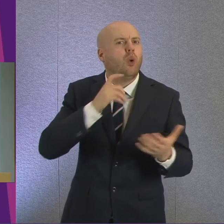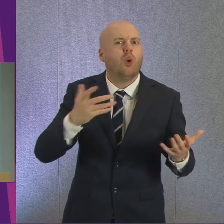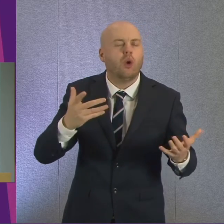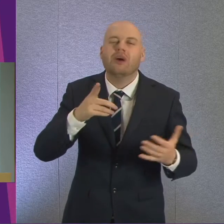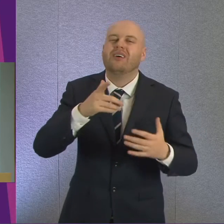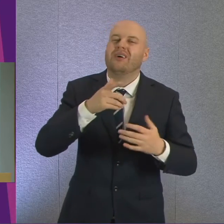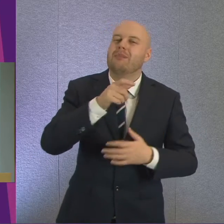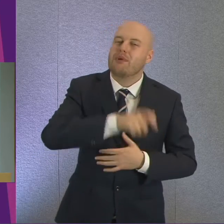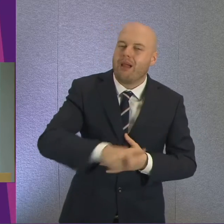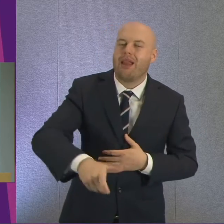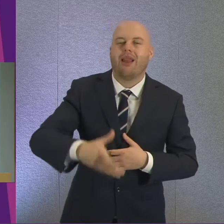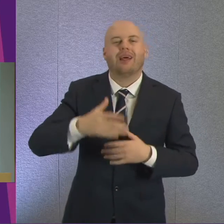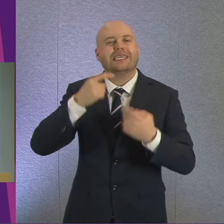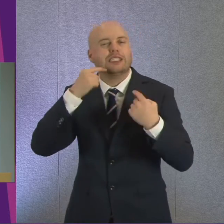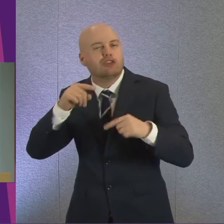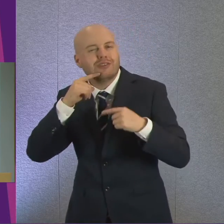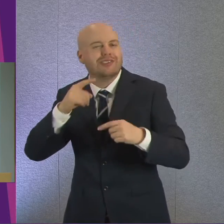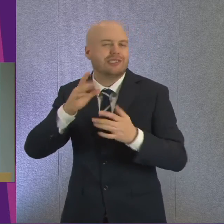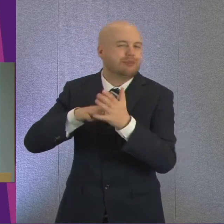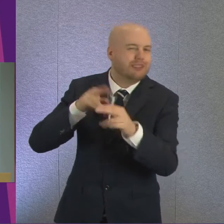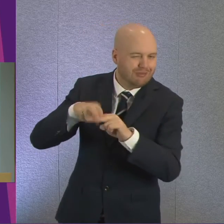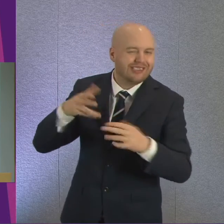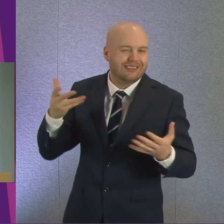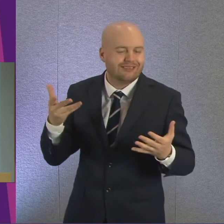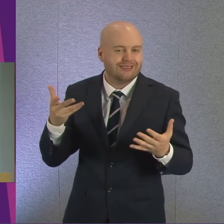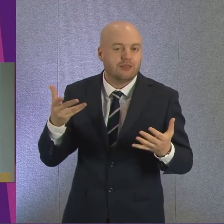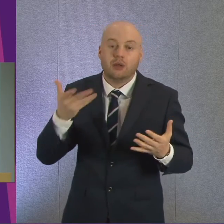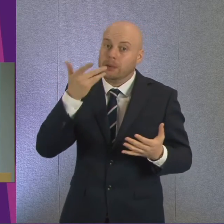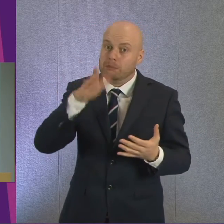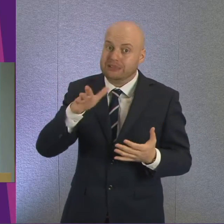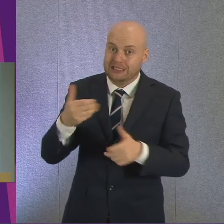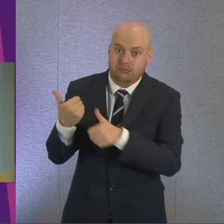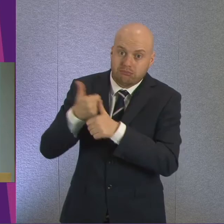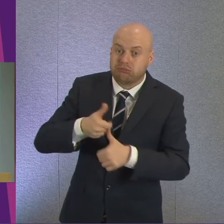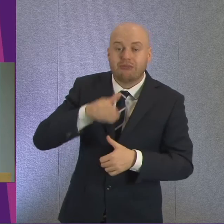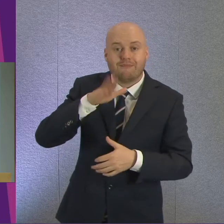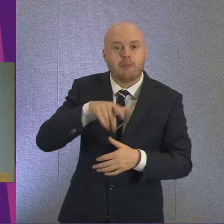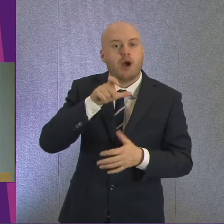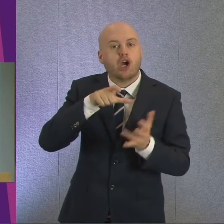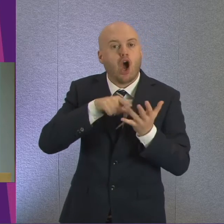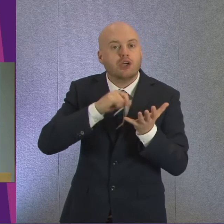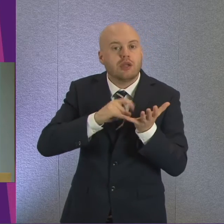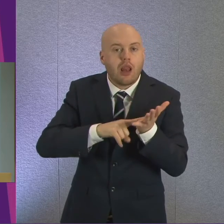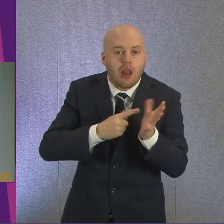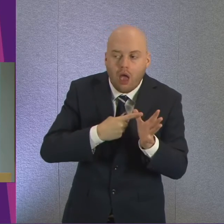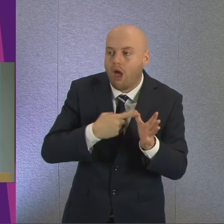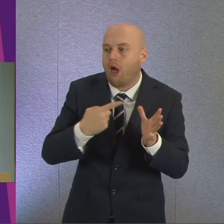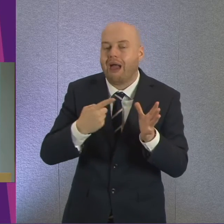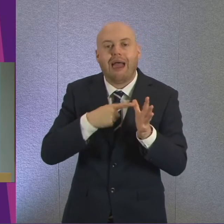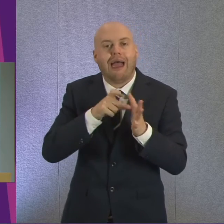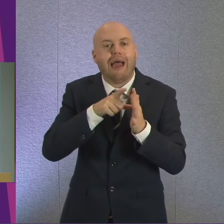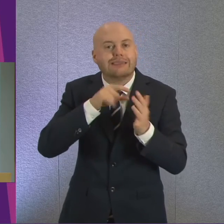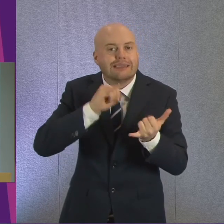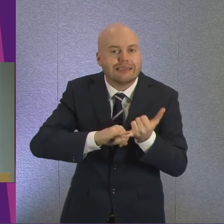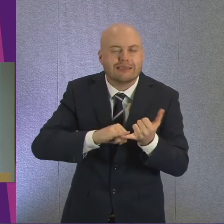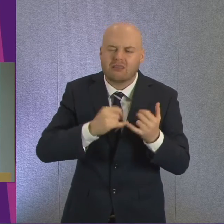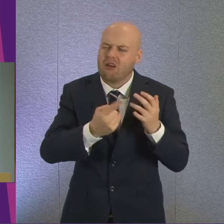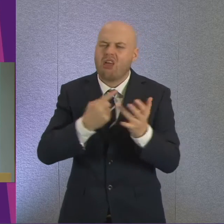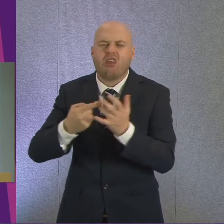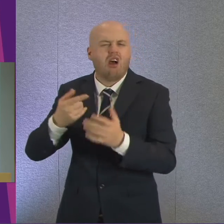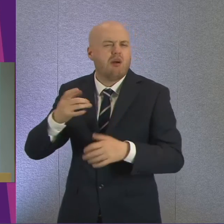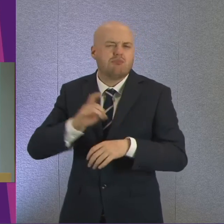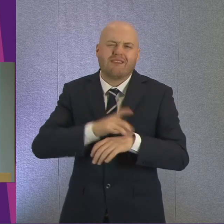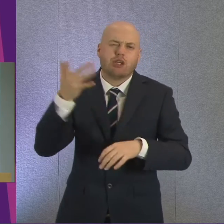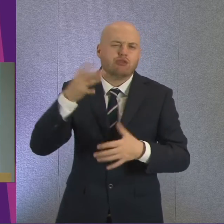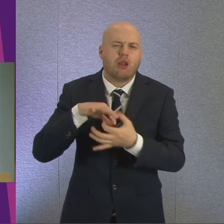and Education Scotland with helpful advice and input from COSLA, SOLACE, ADIS and professional associations. It gives an